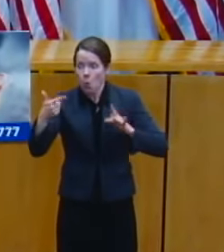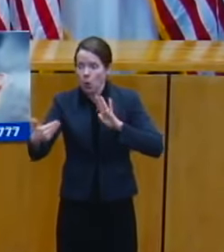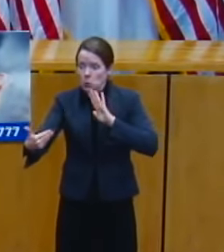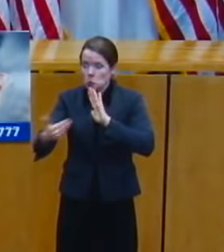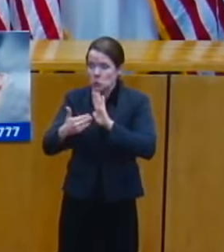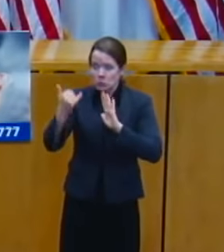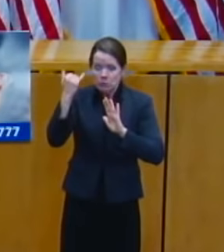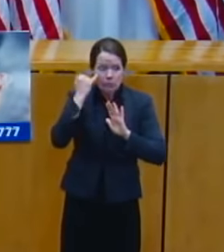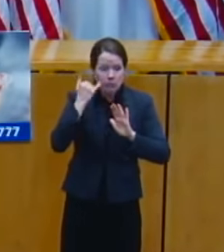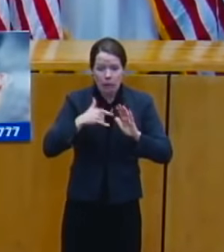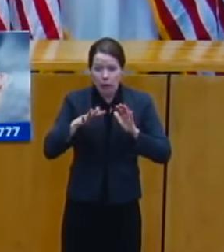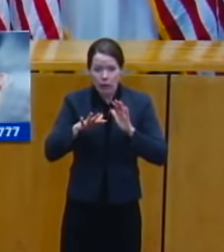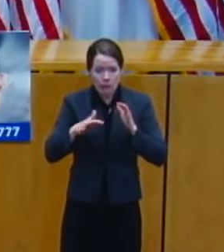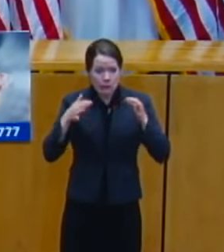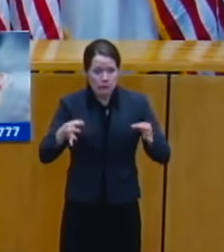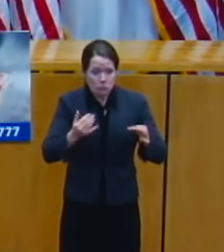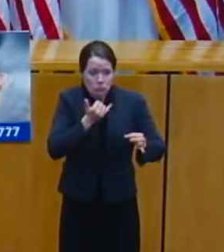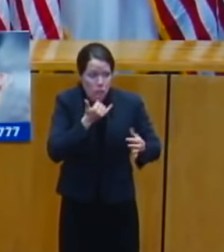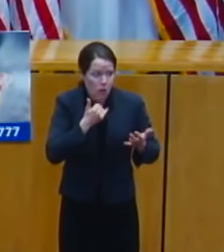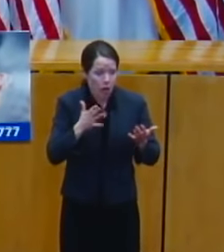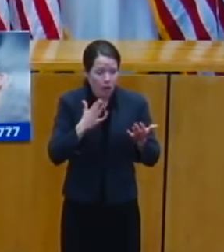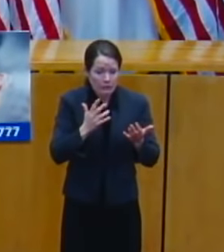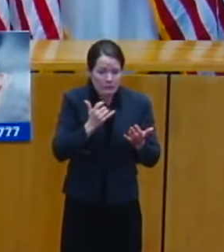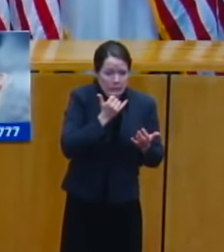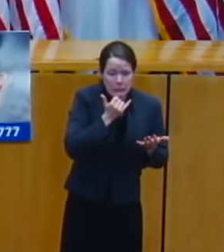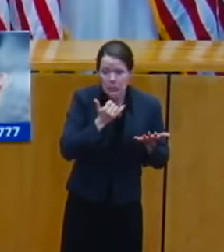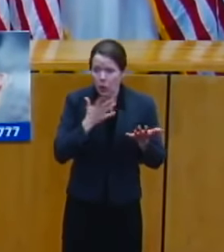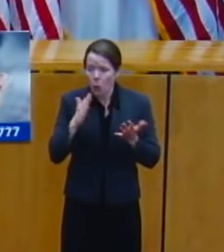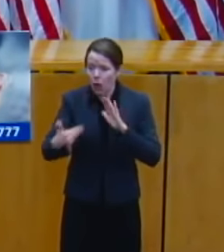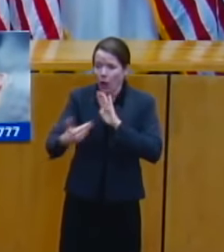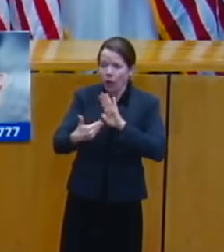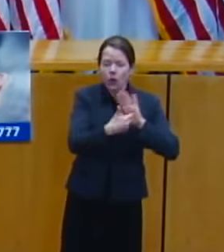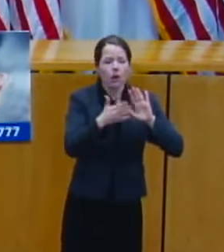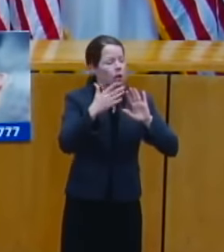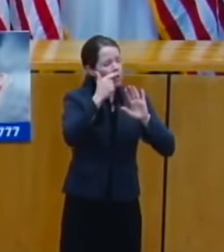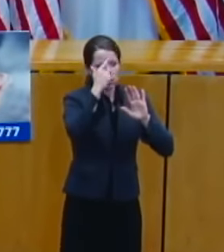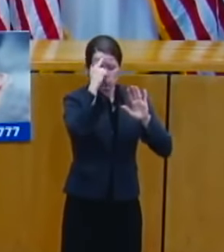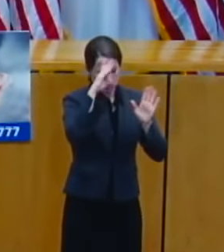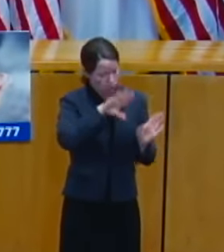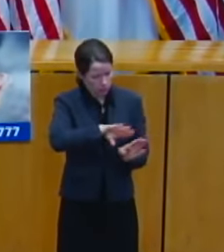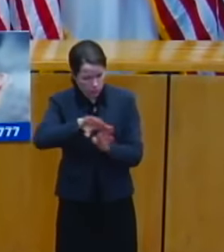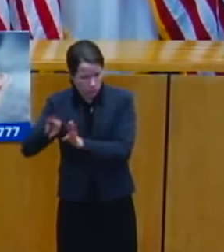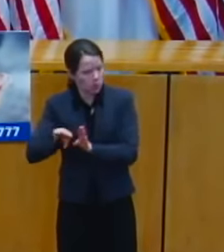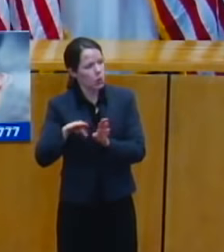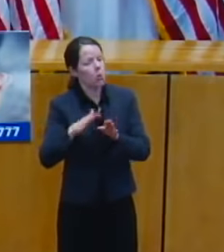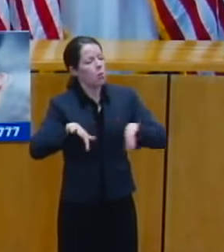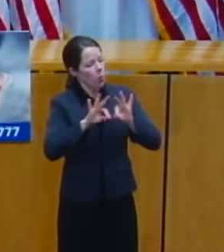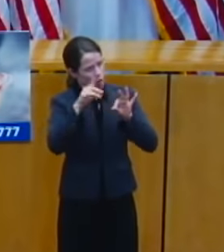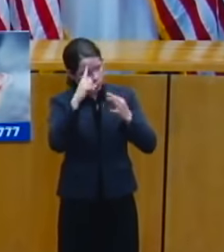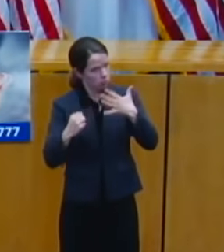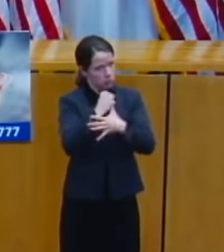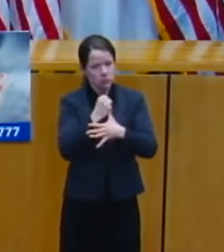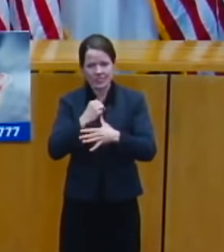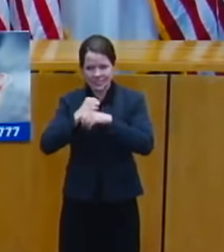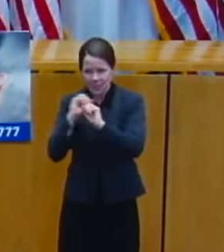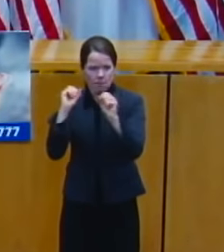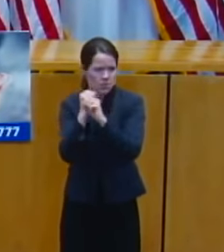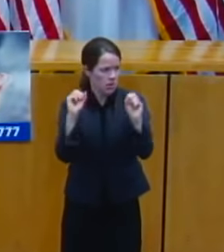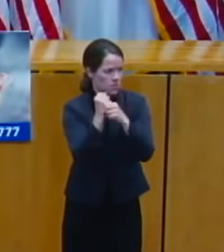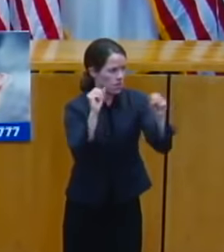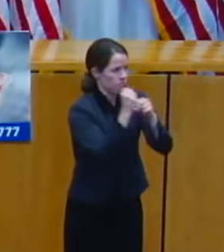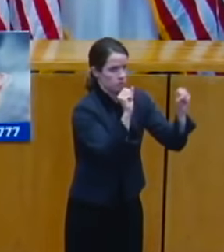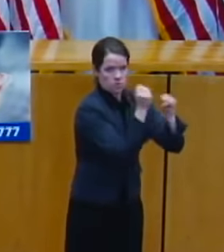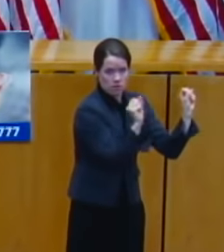possible. First, I'm issuing a directive that will maximize protections for healthcare workers and healthcare facilities under